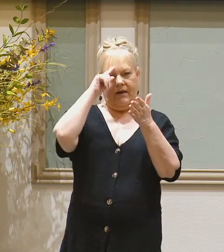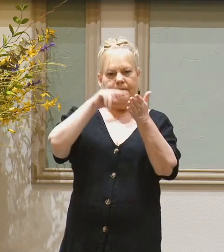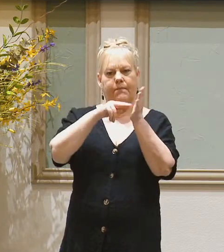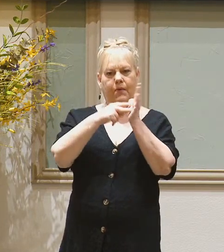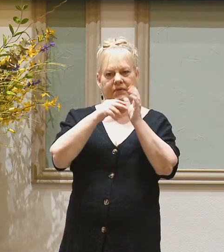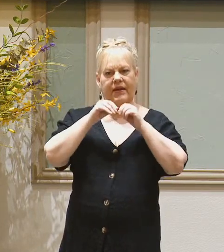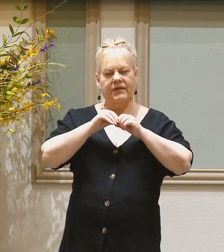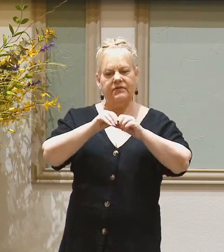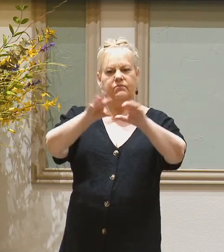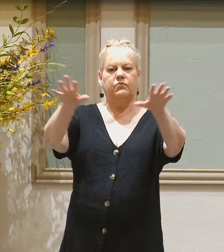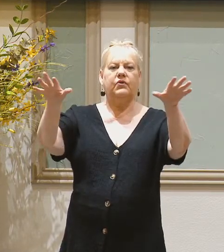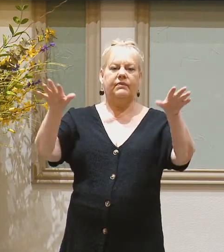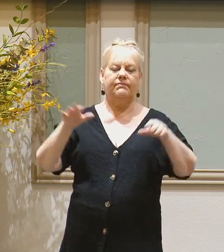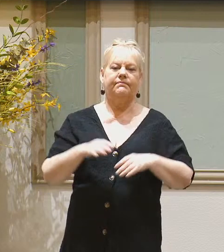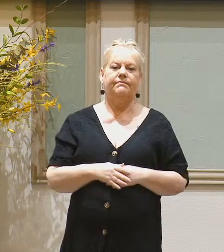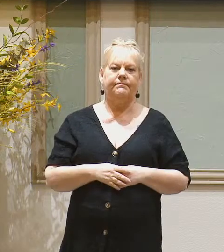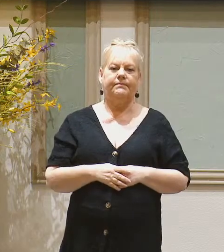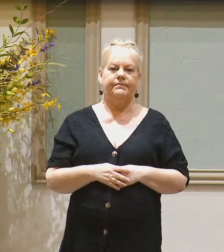furthered.